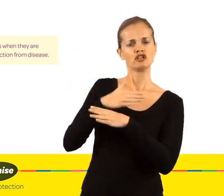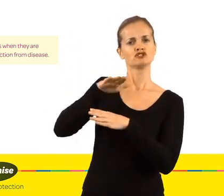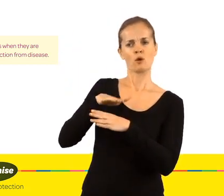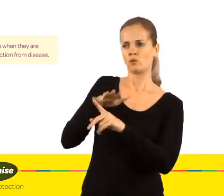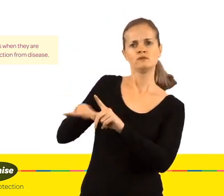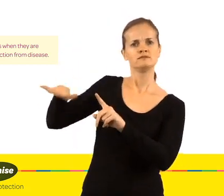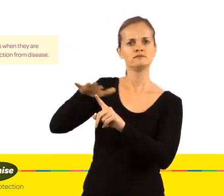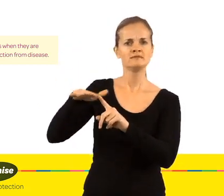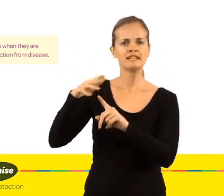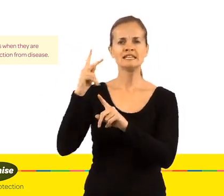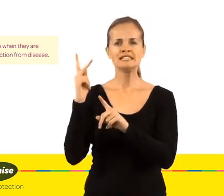primary school.